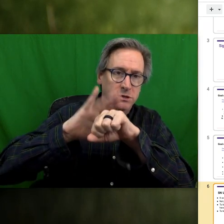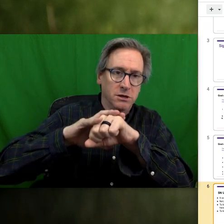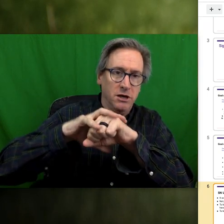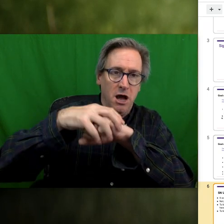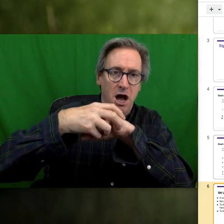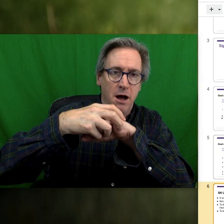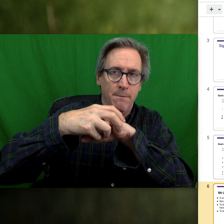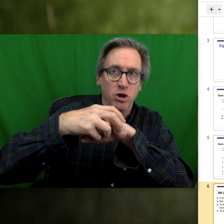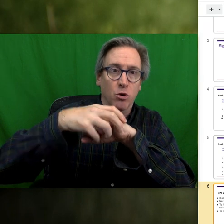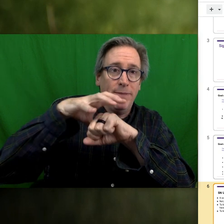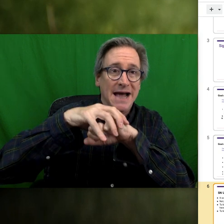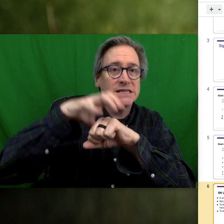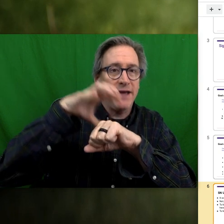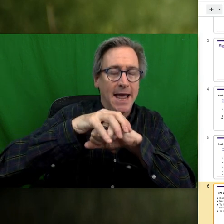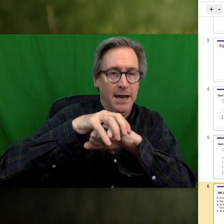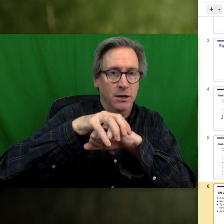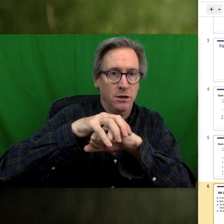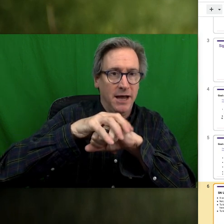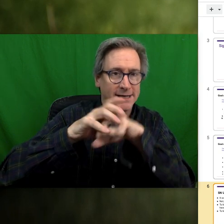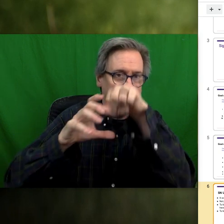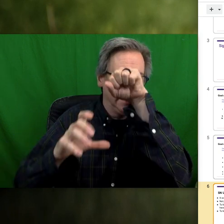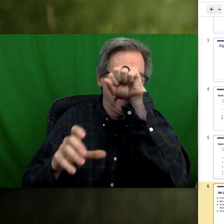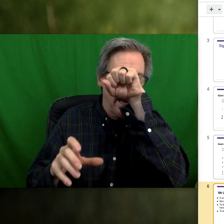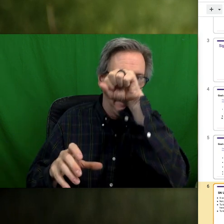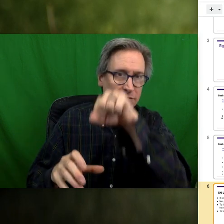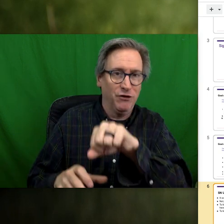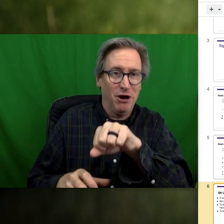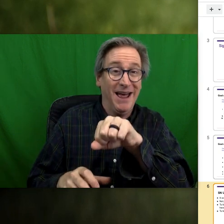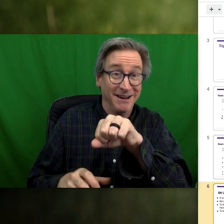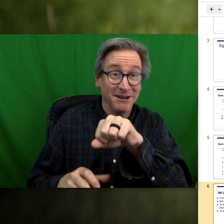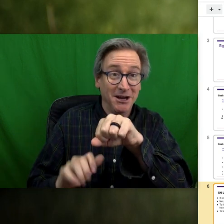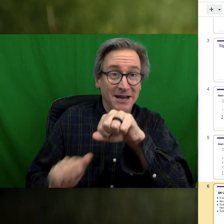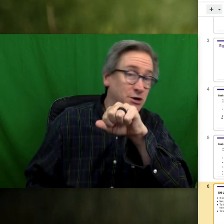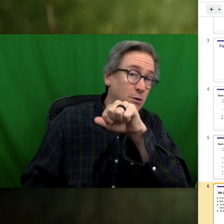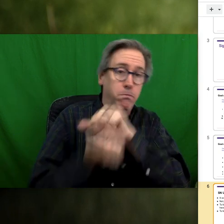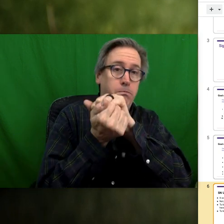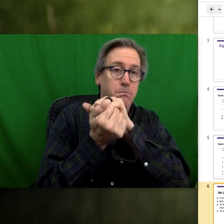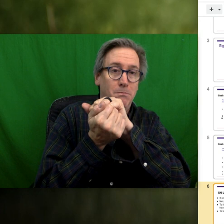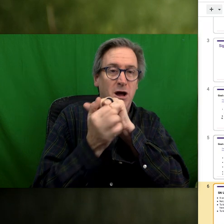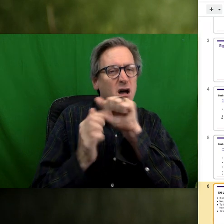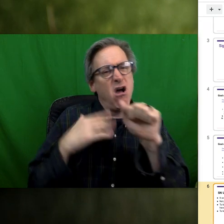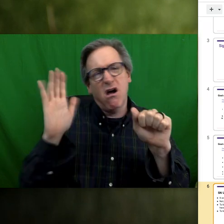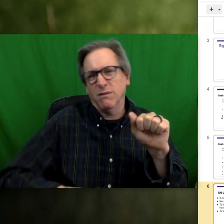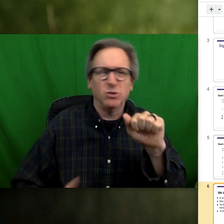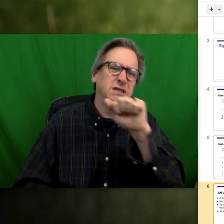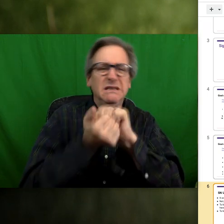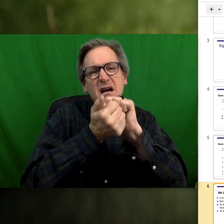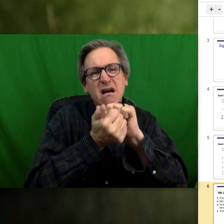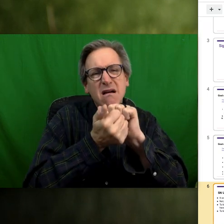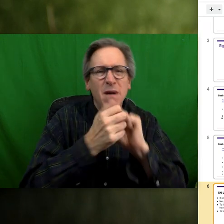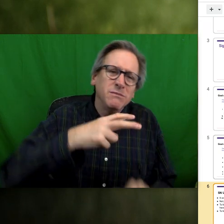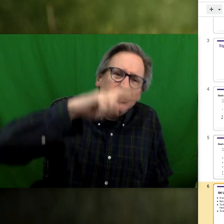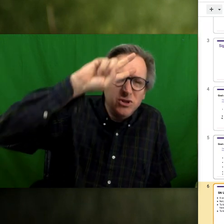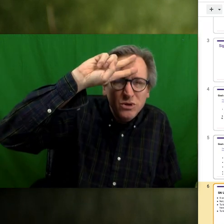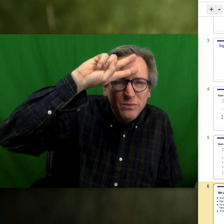use your passive hand as a stand-in for your head. So you go, oh,